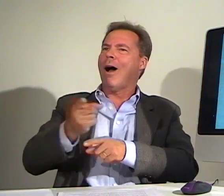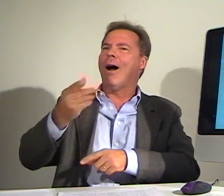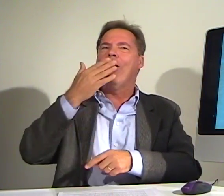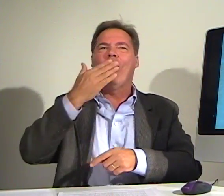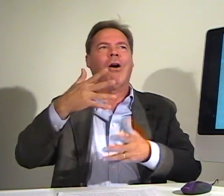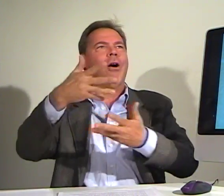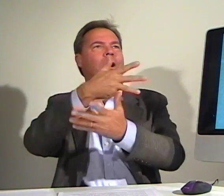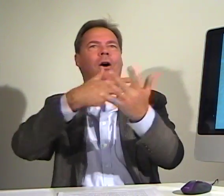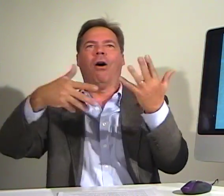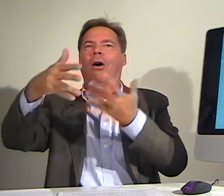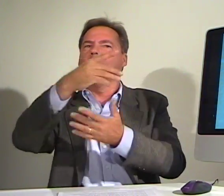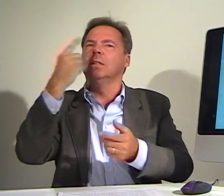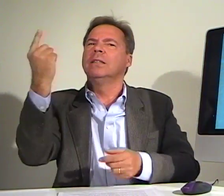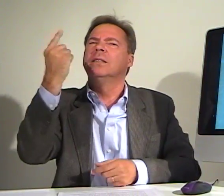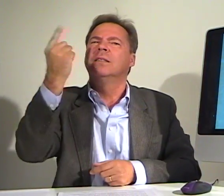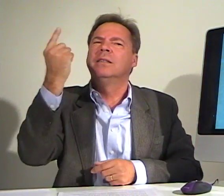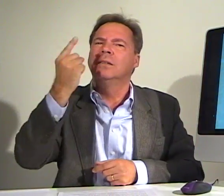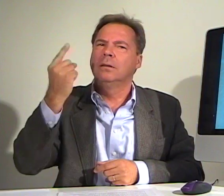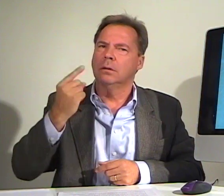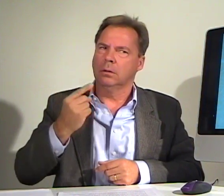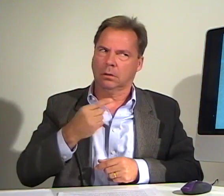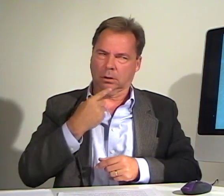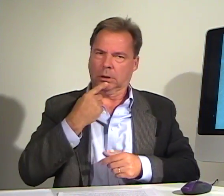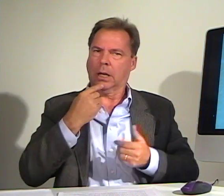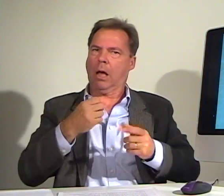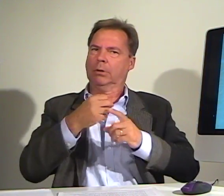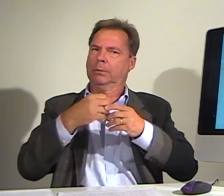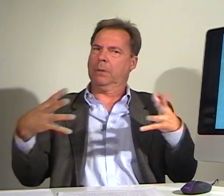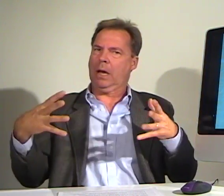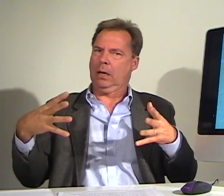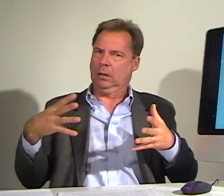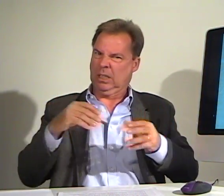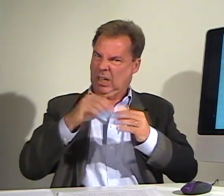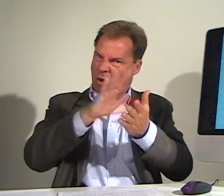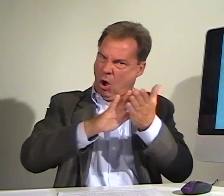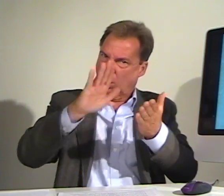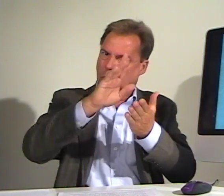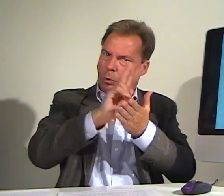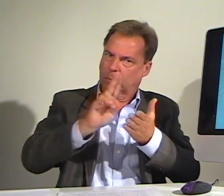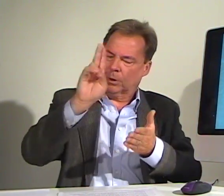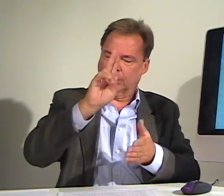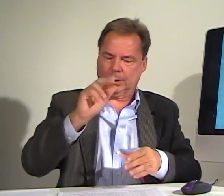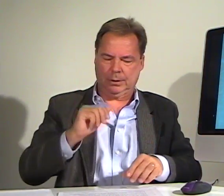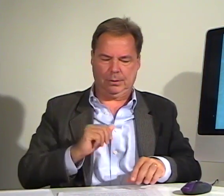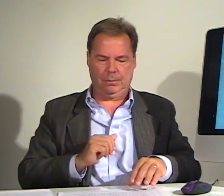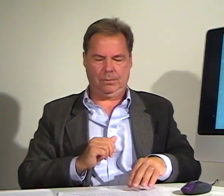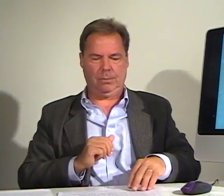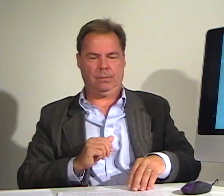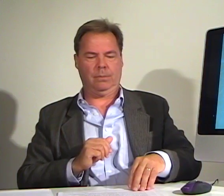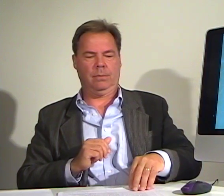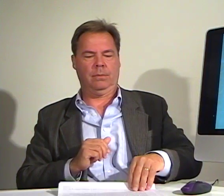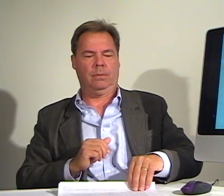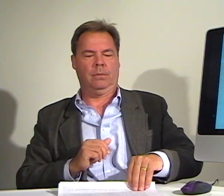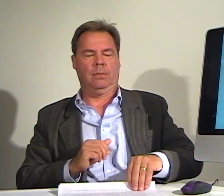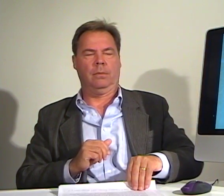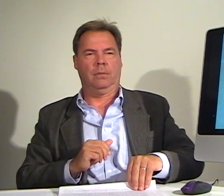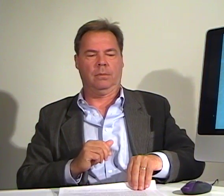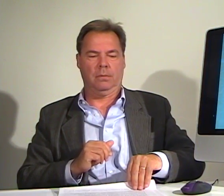benefit from everybody and not just looking at architectural details to benefit. So this is an expanded look or expanded definition